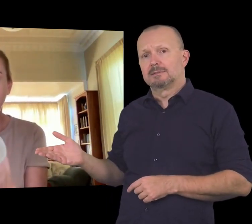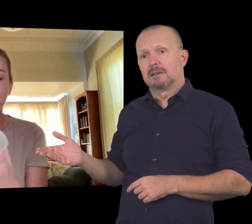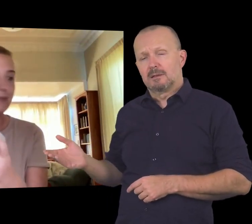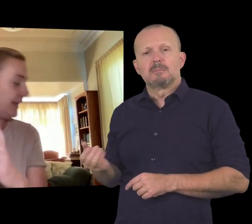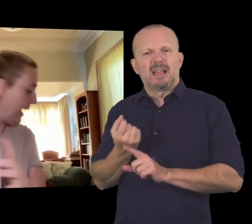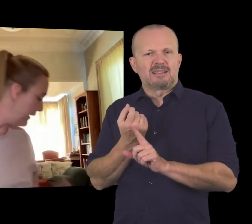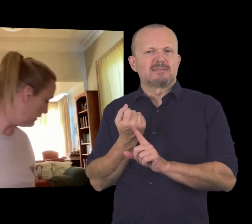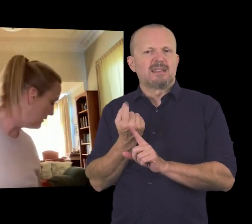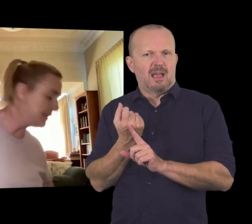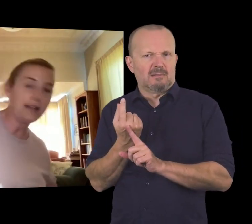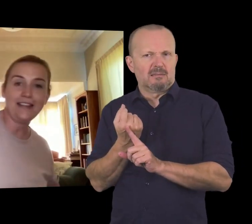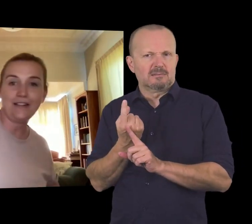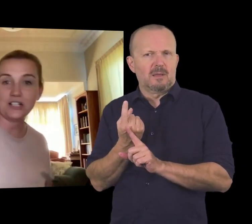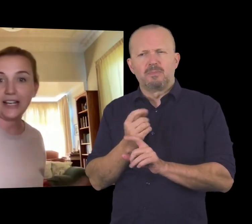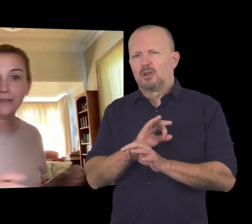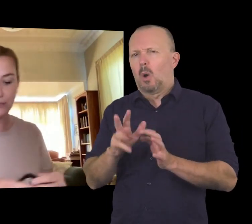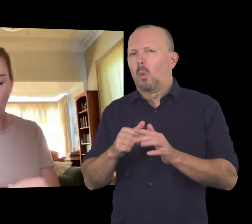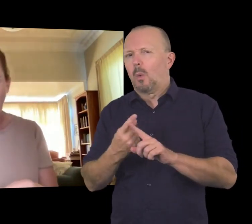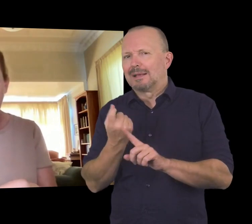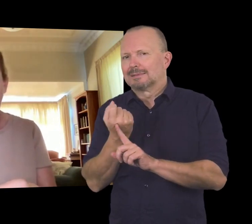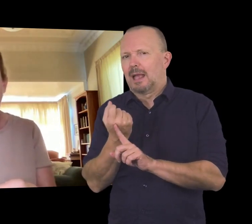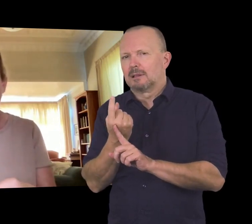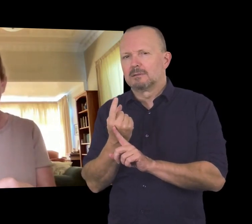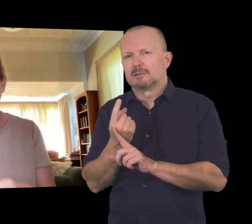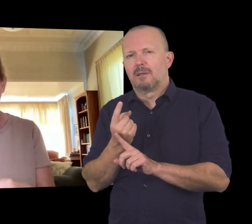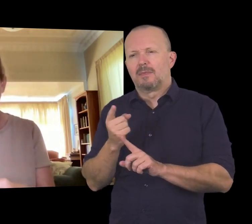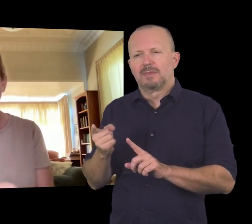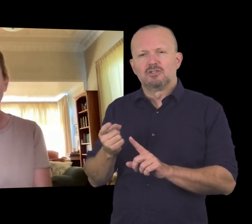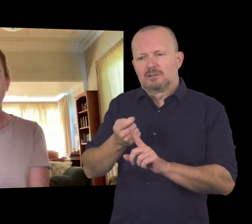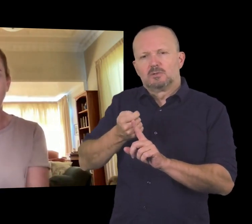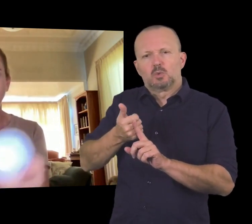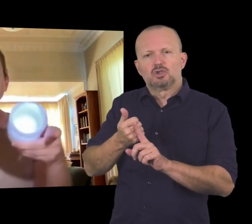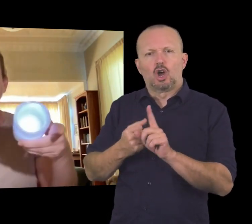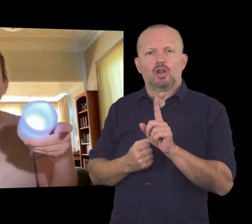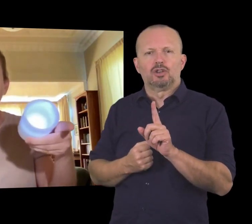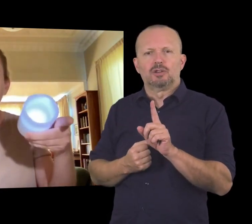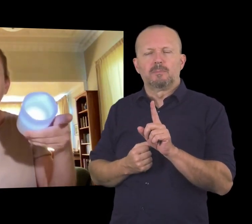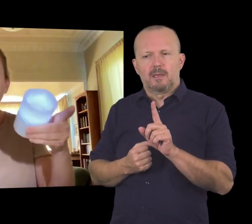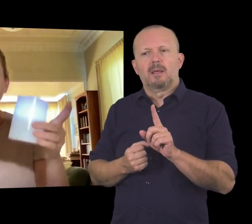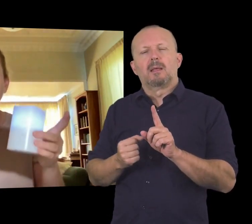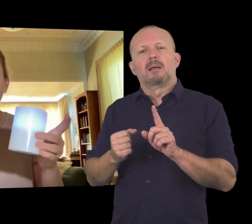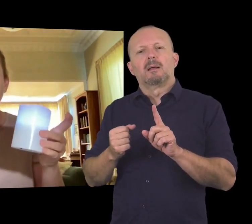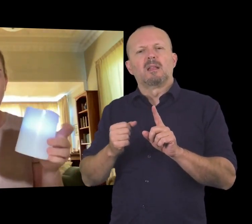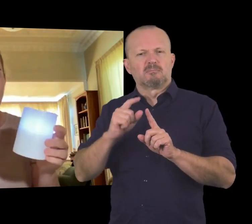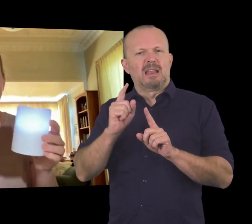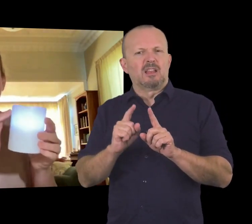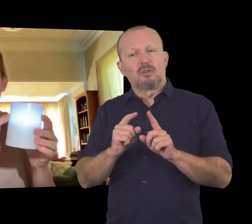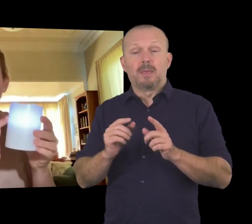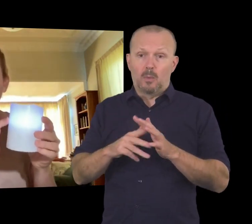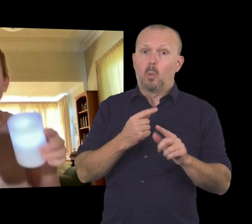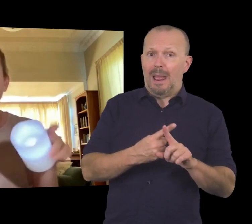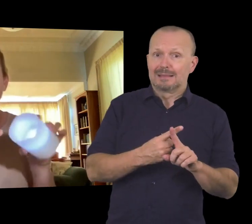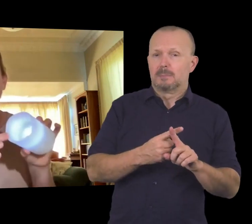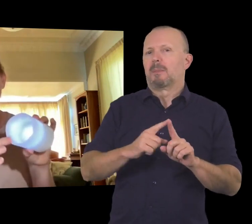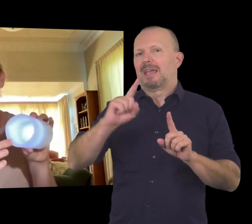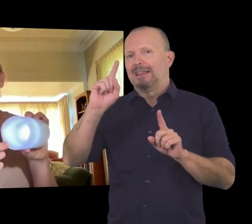are candles. They're actually not wax candles. I'll just switch it on. They're color changing. They are